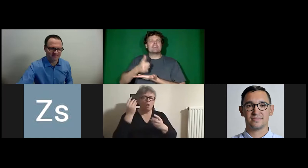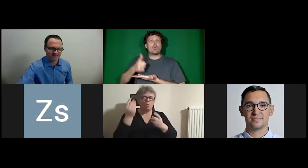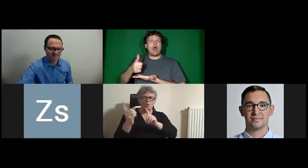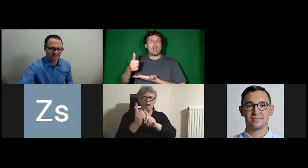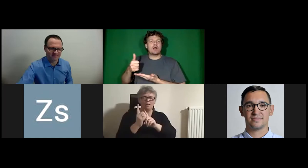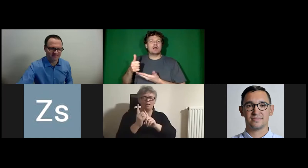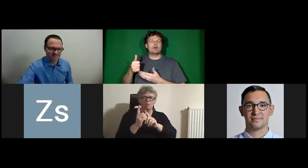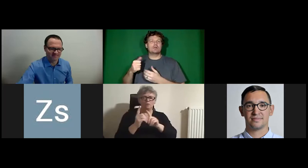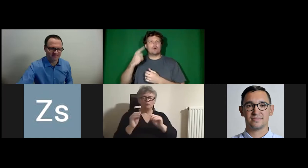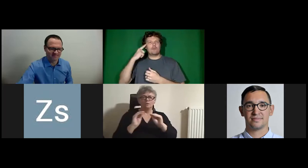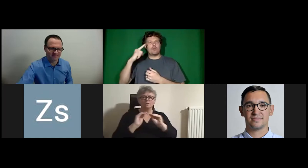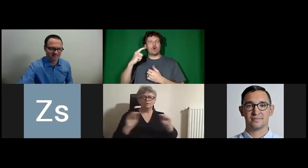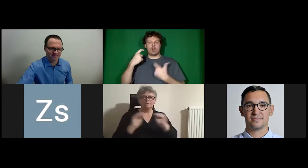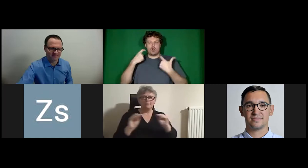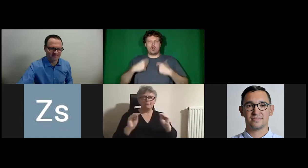And